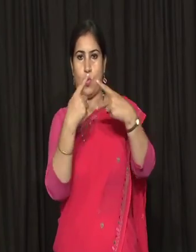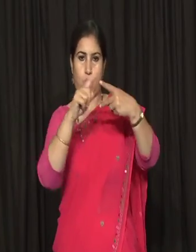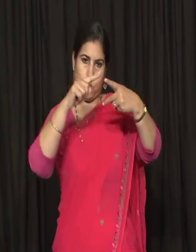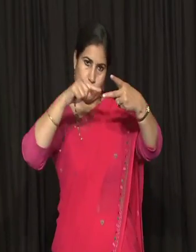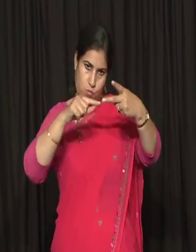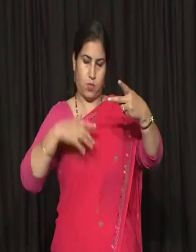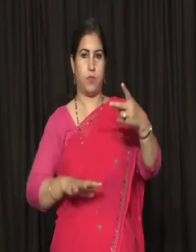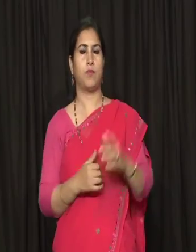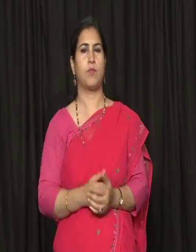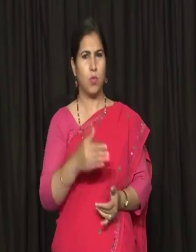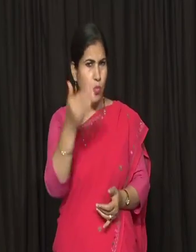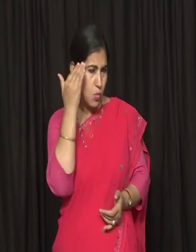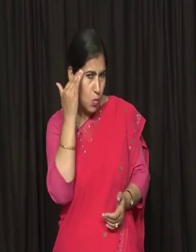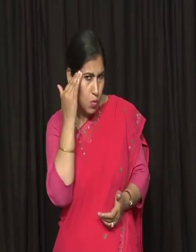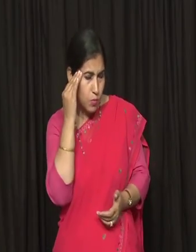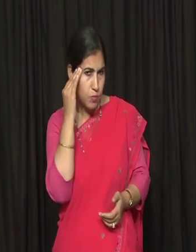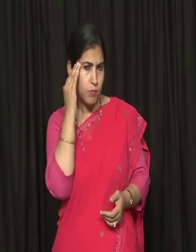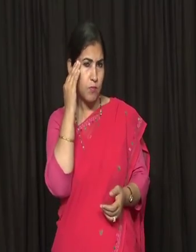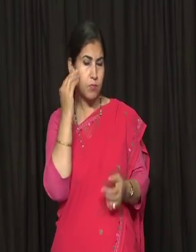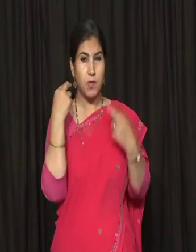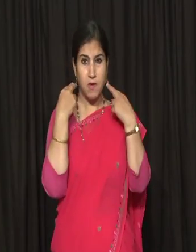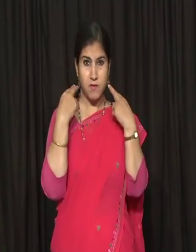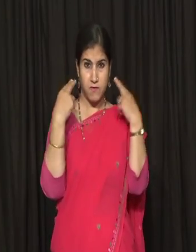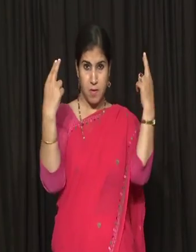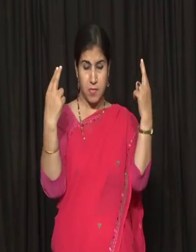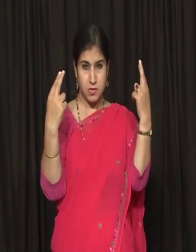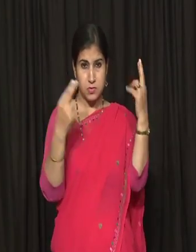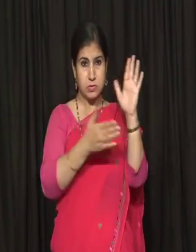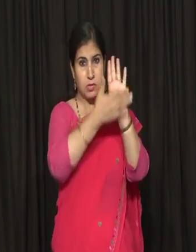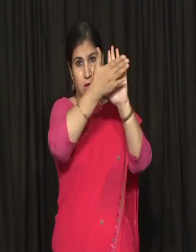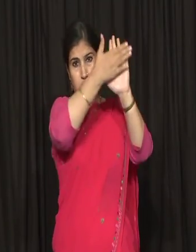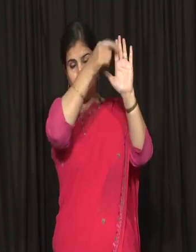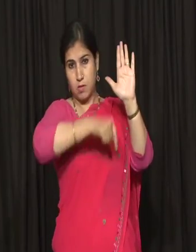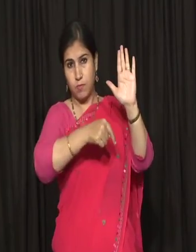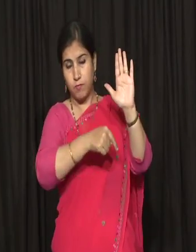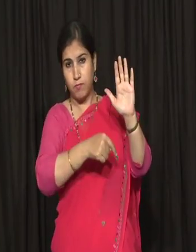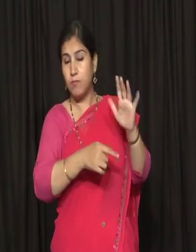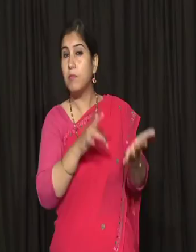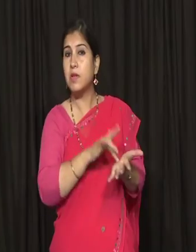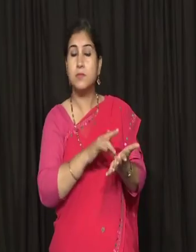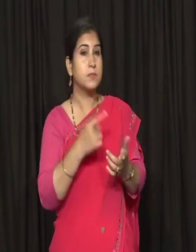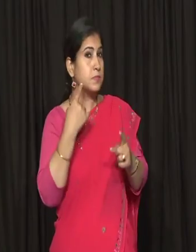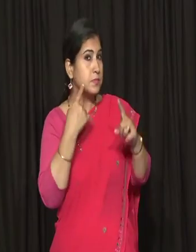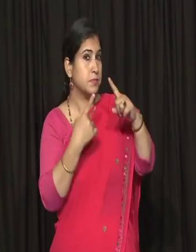Learners, can you recognize the famous structure that is situated in Italy?